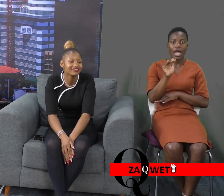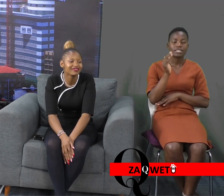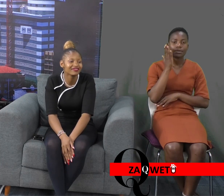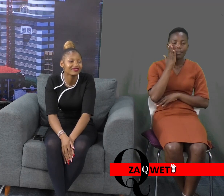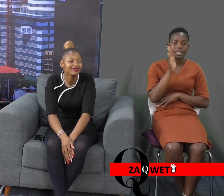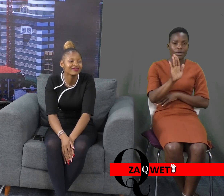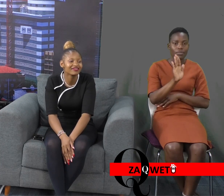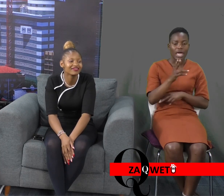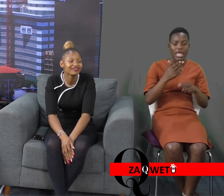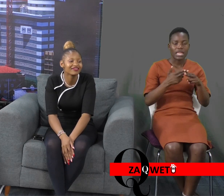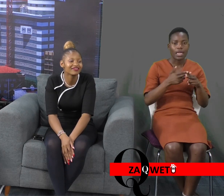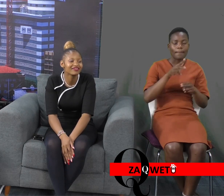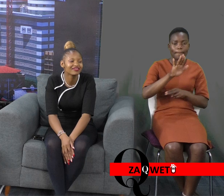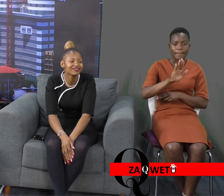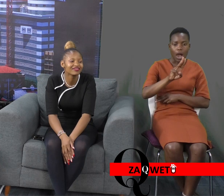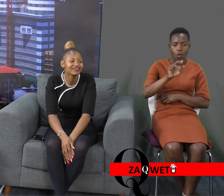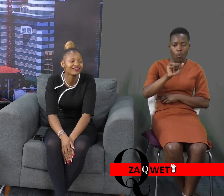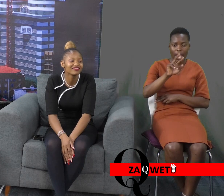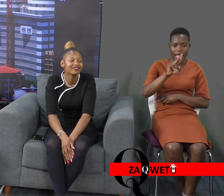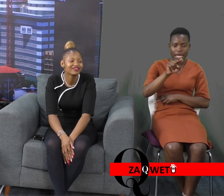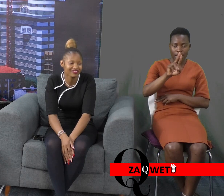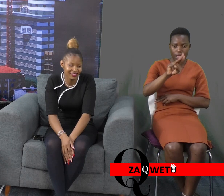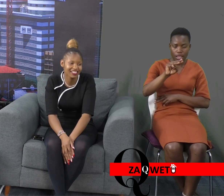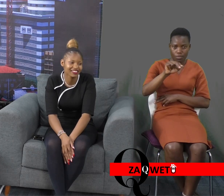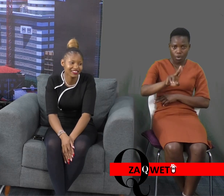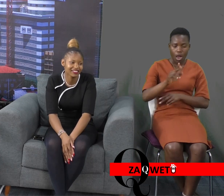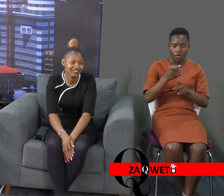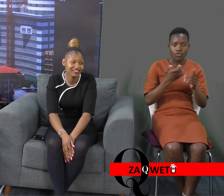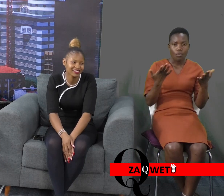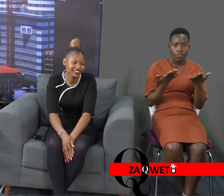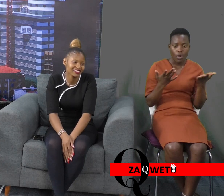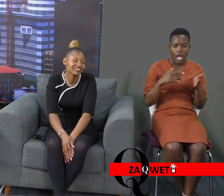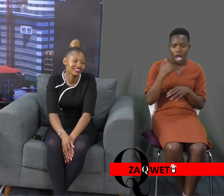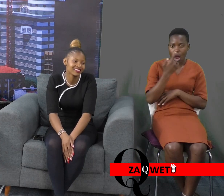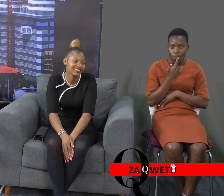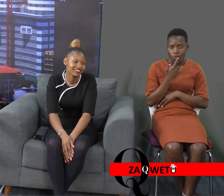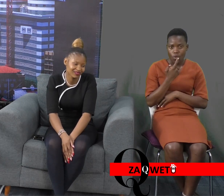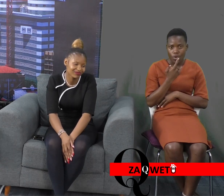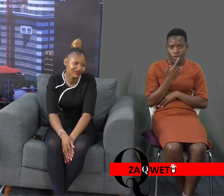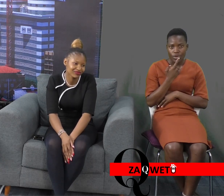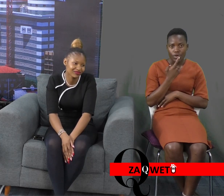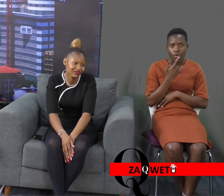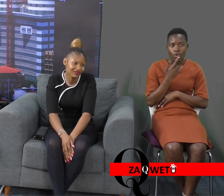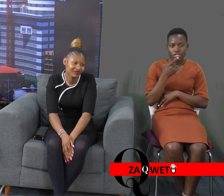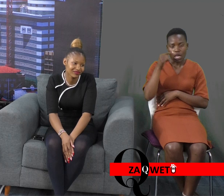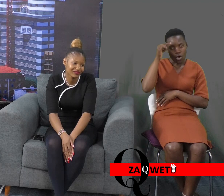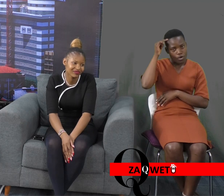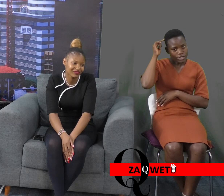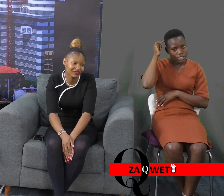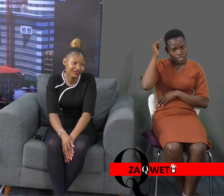mom, where did this name Wairimu originate from? Who was the original owner of